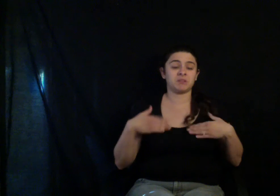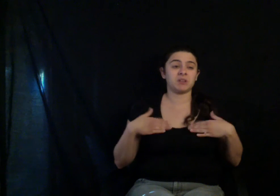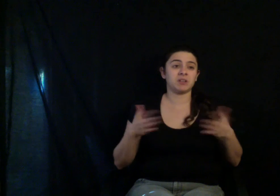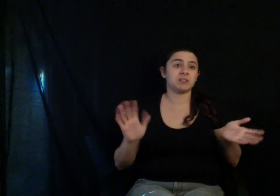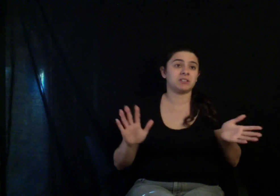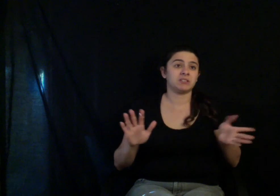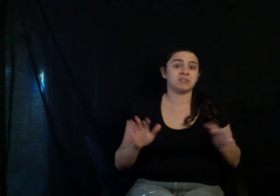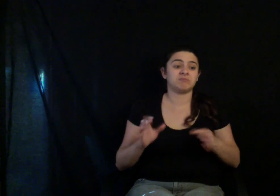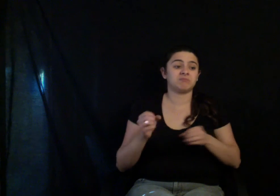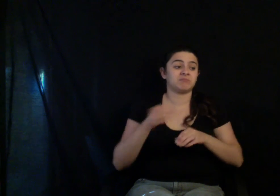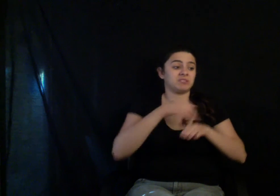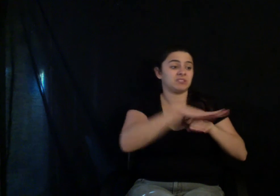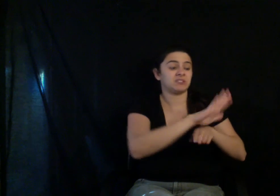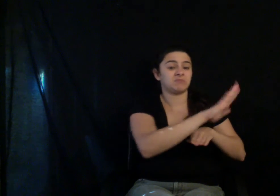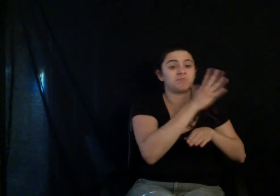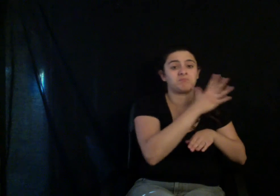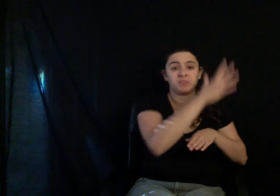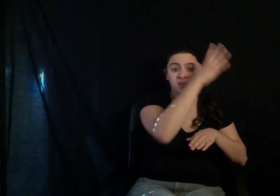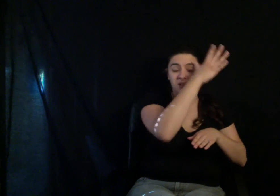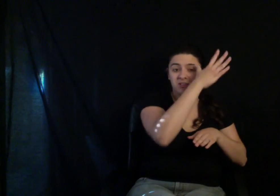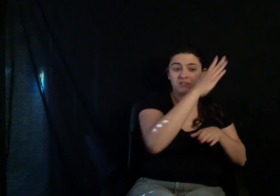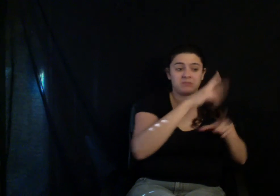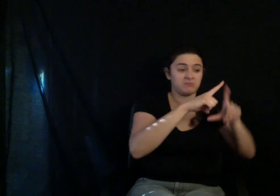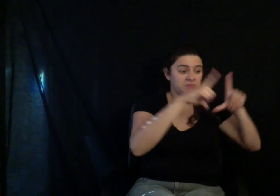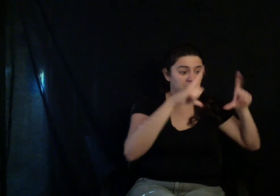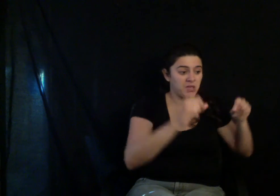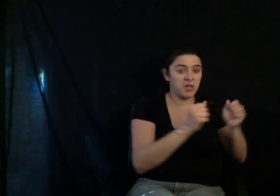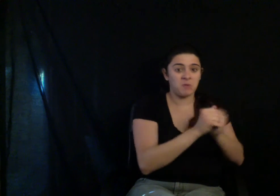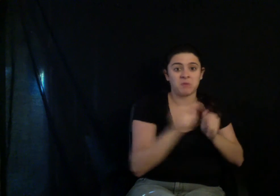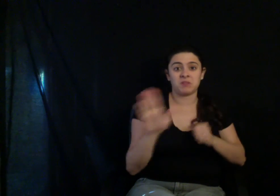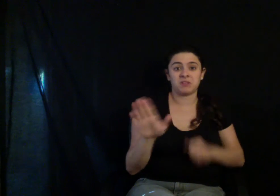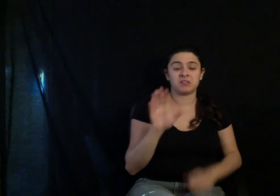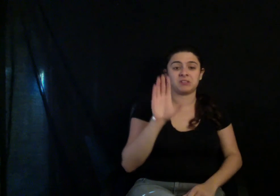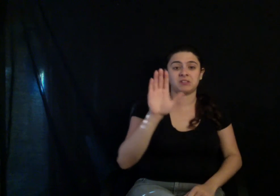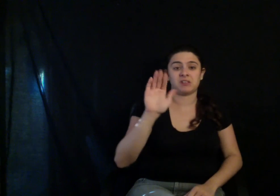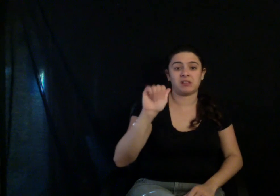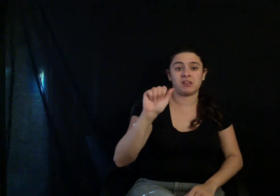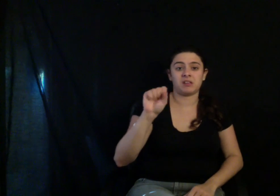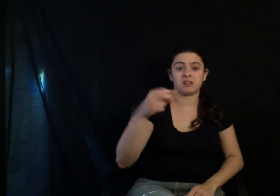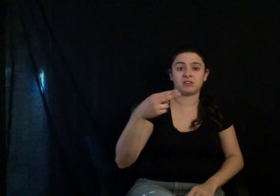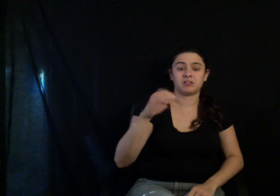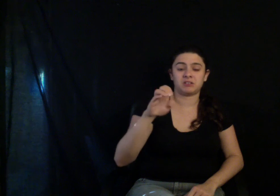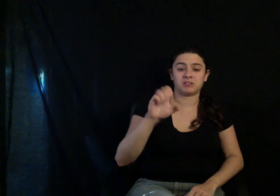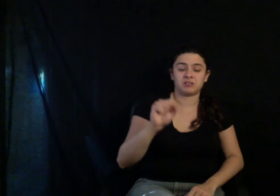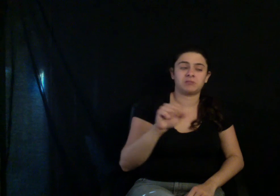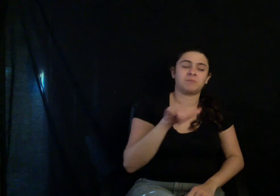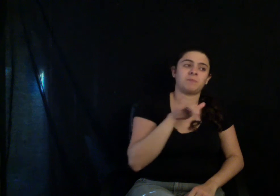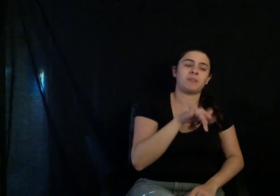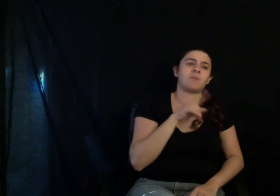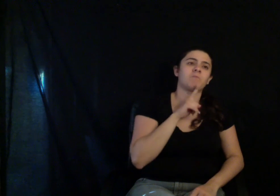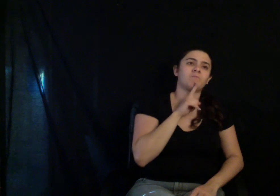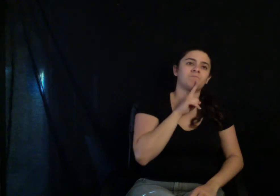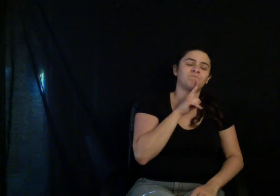And it really broke my heart to hear that. But at the same time, it really motivated me. And I really